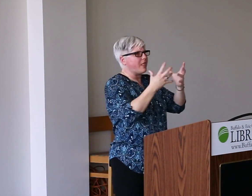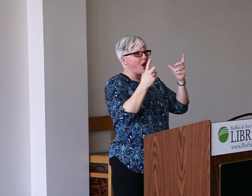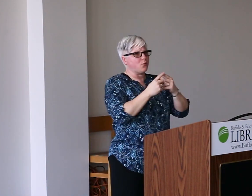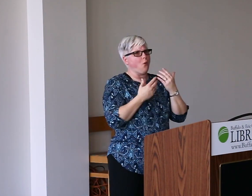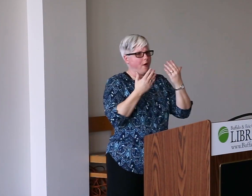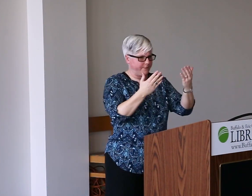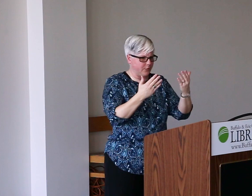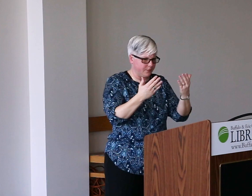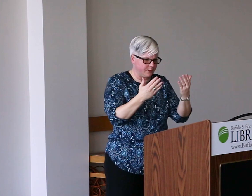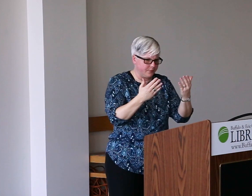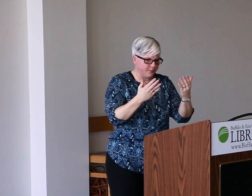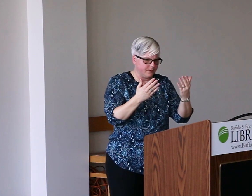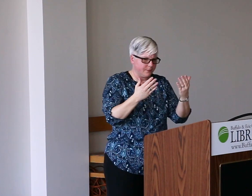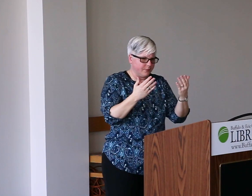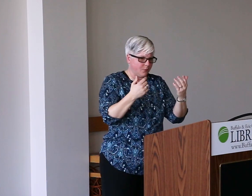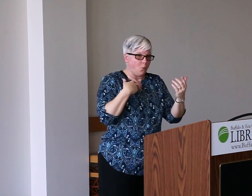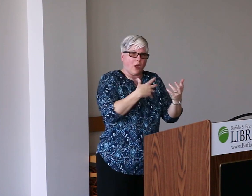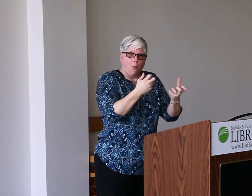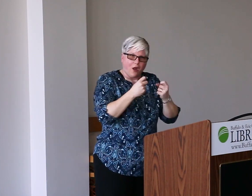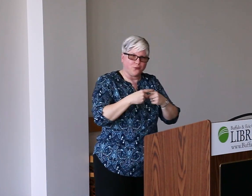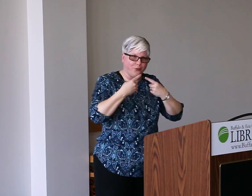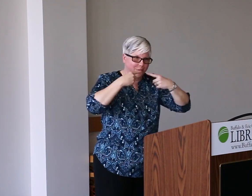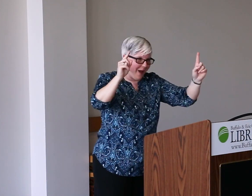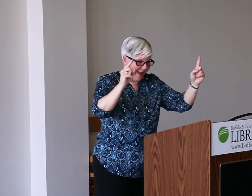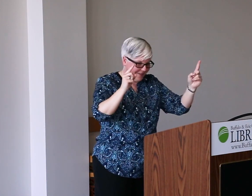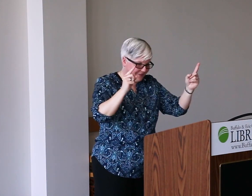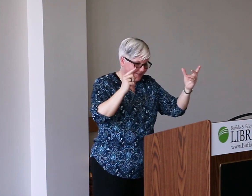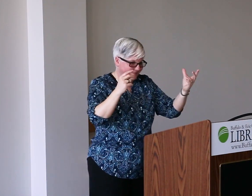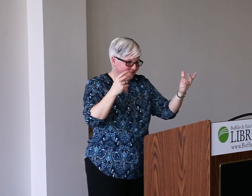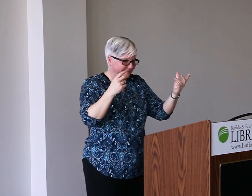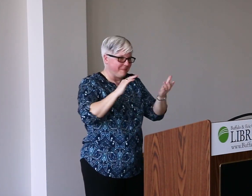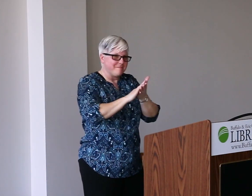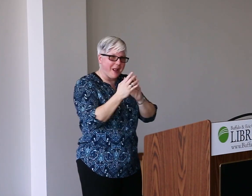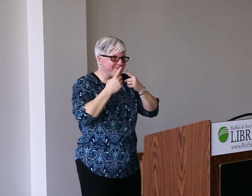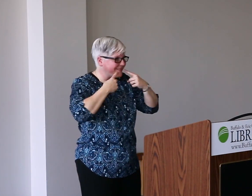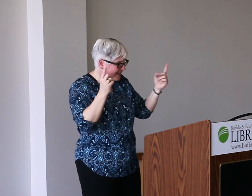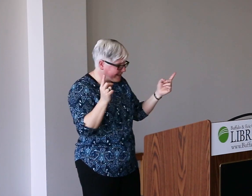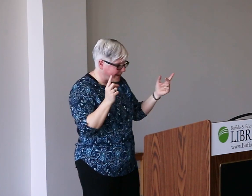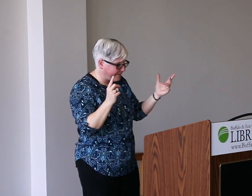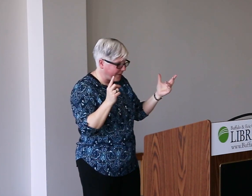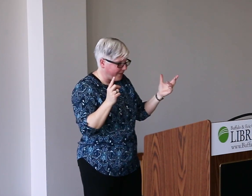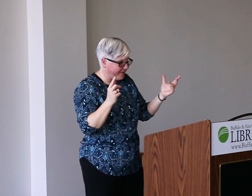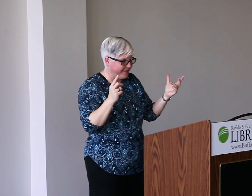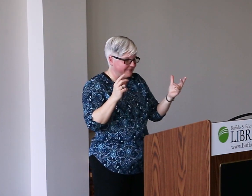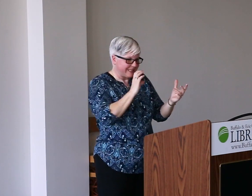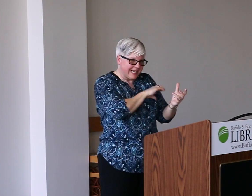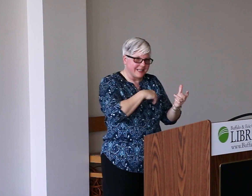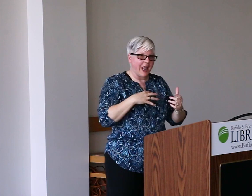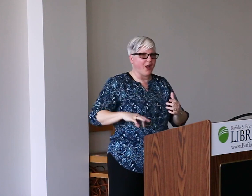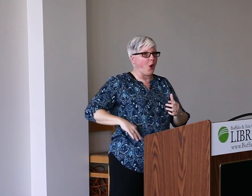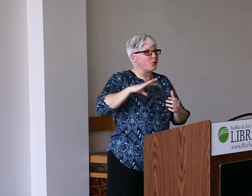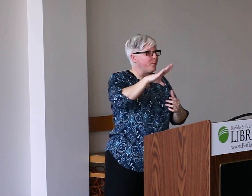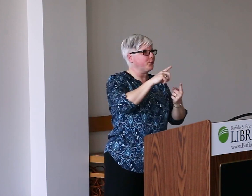Deaf people have a lot to offer. We want to thrive. We want to become successful.